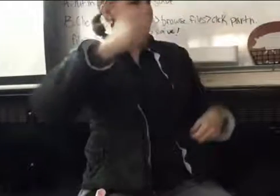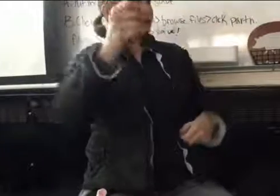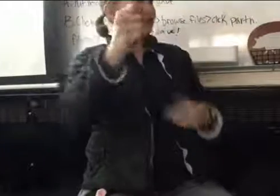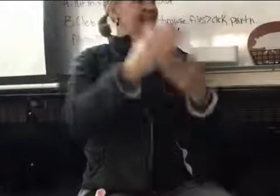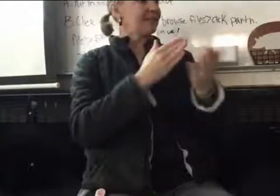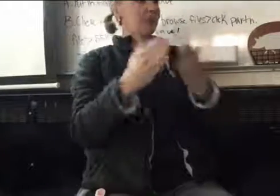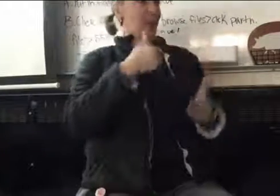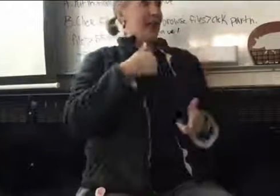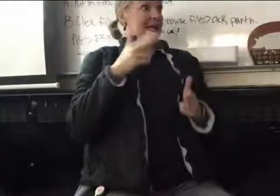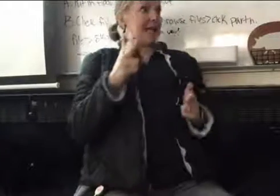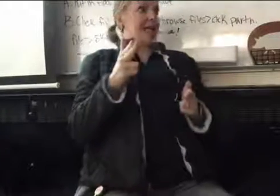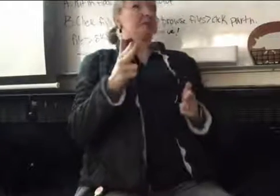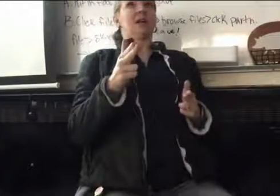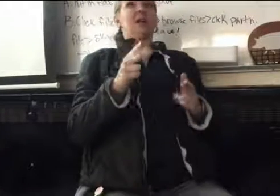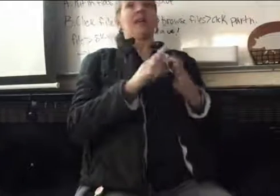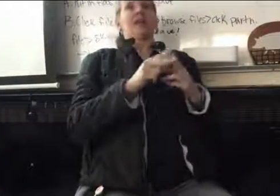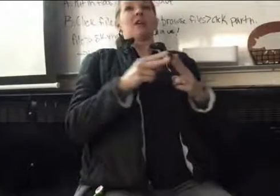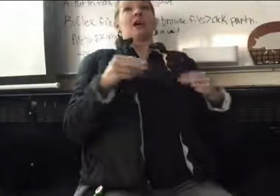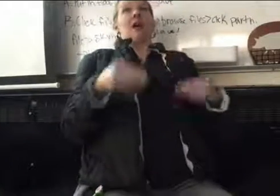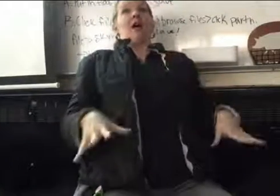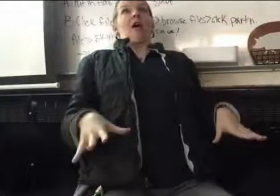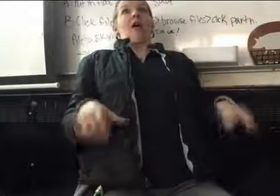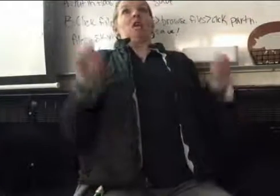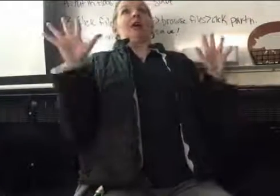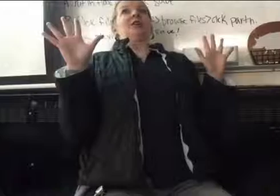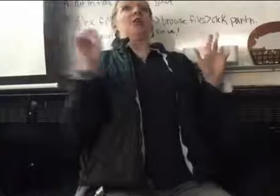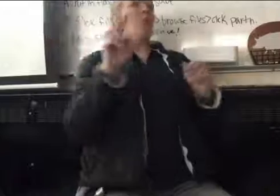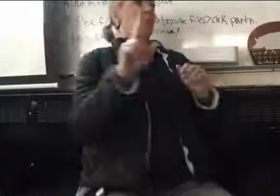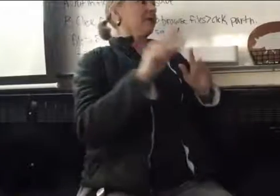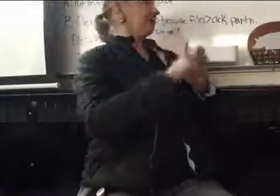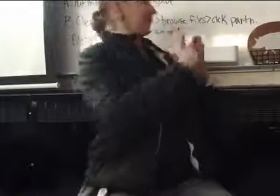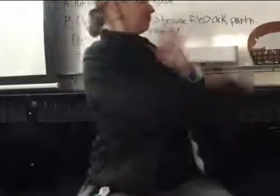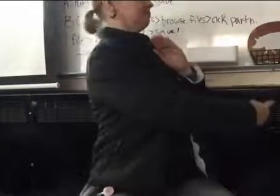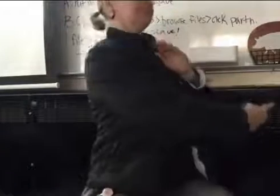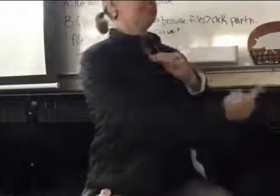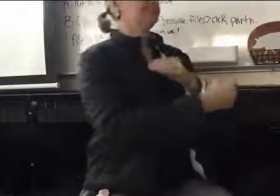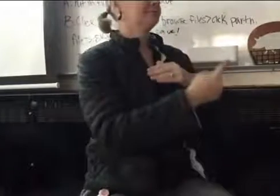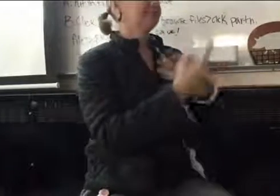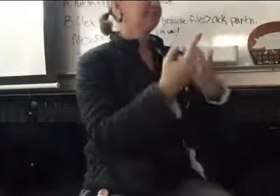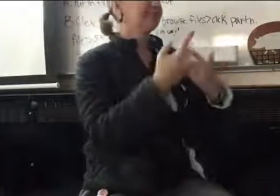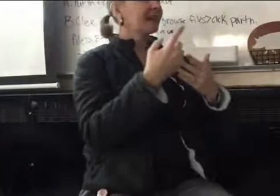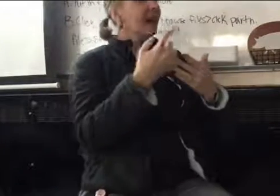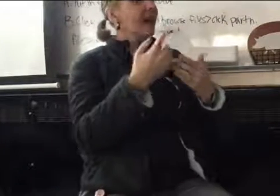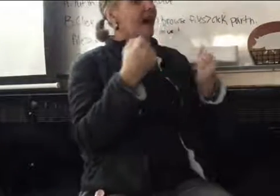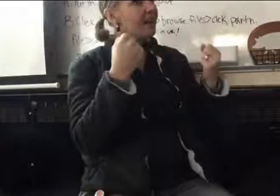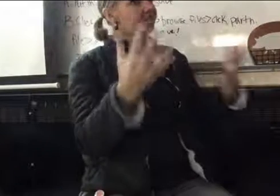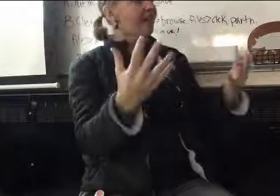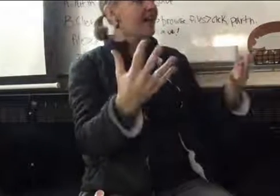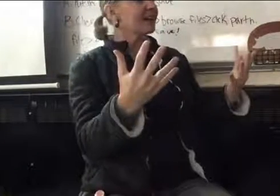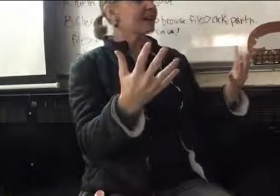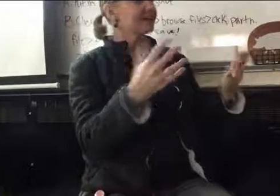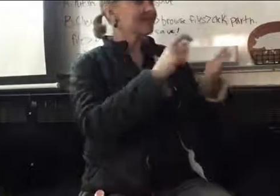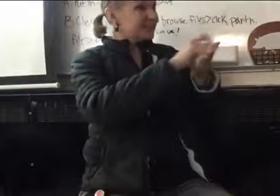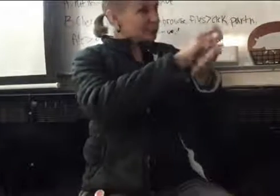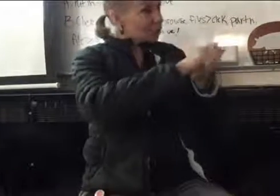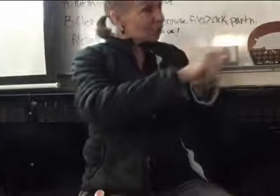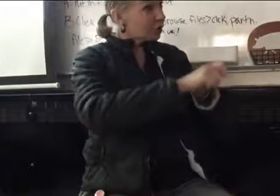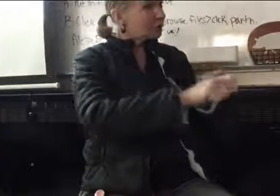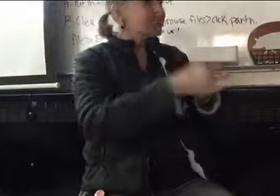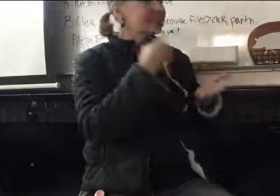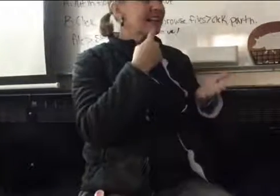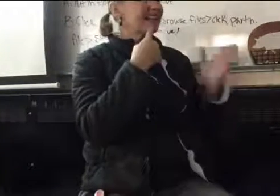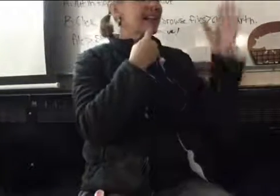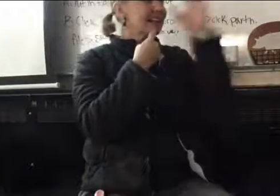guns, they either dropped them and surrendered, or they took off the other way. In fact, a lot of diaries actually said that